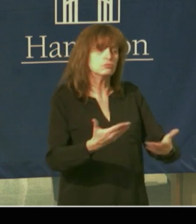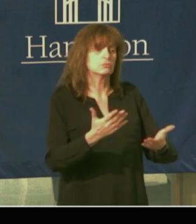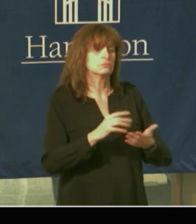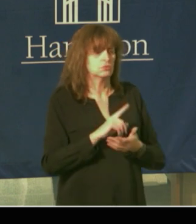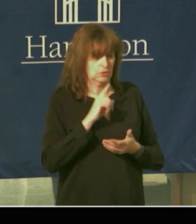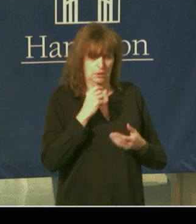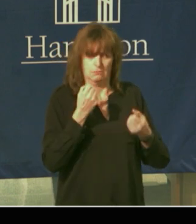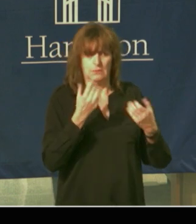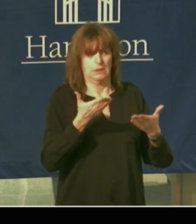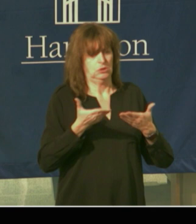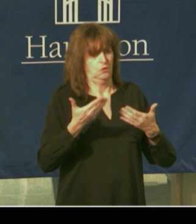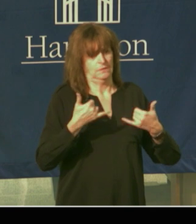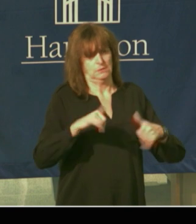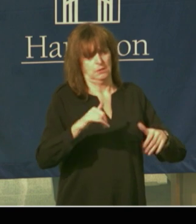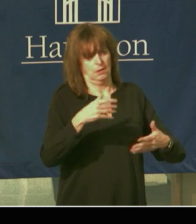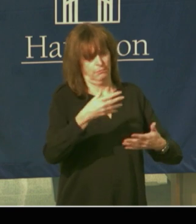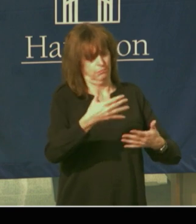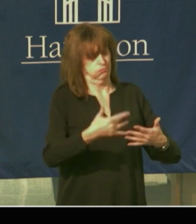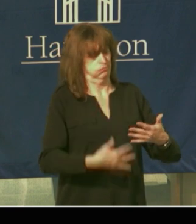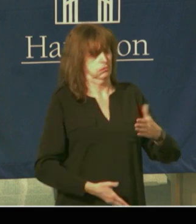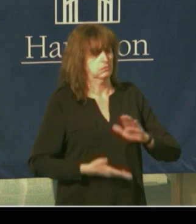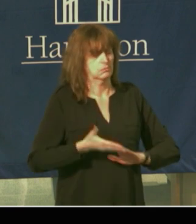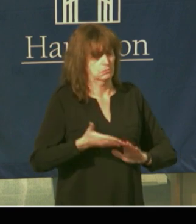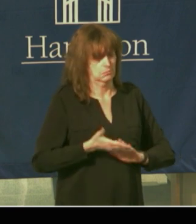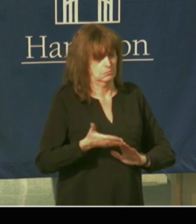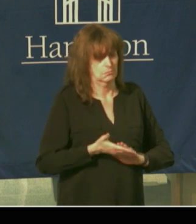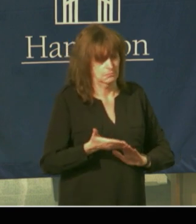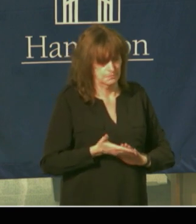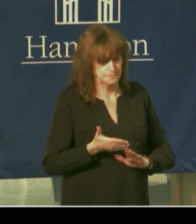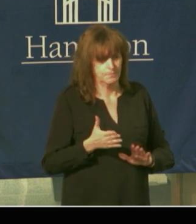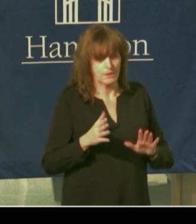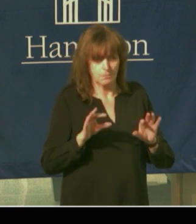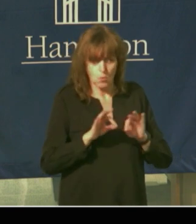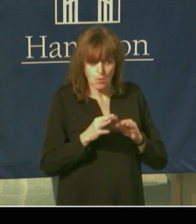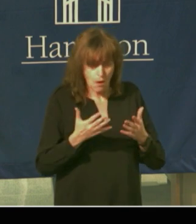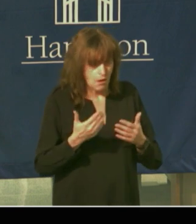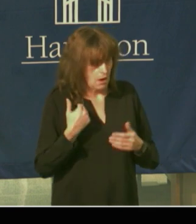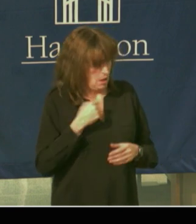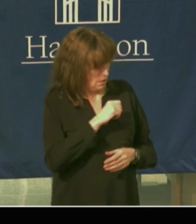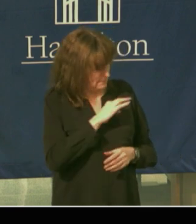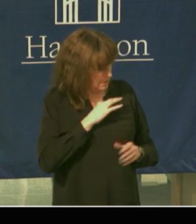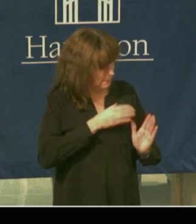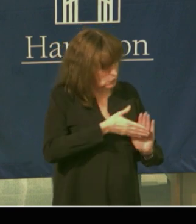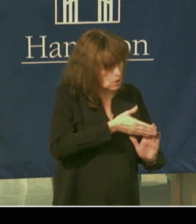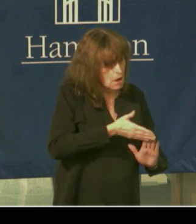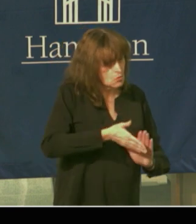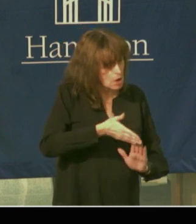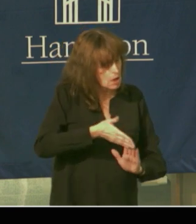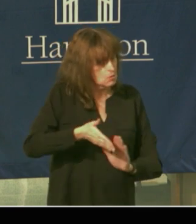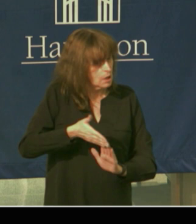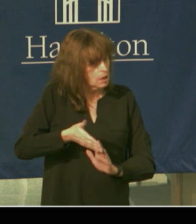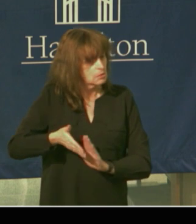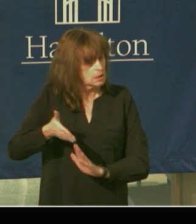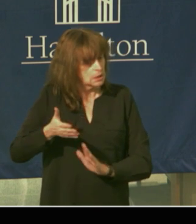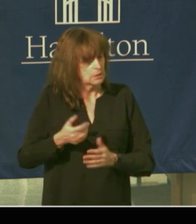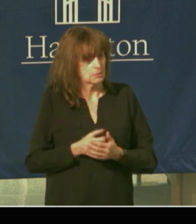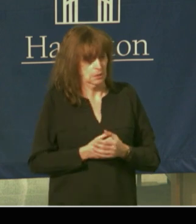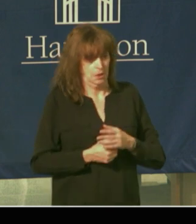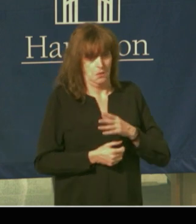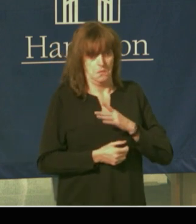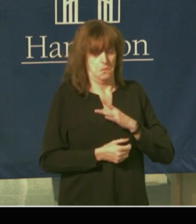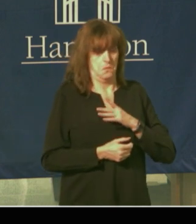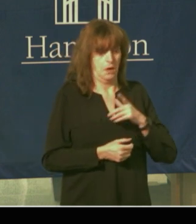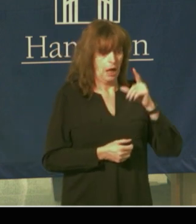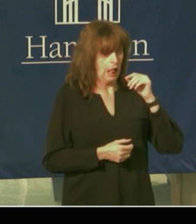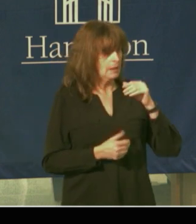we've been ensuring that we have the right staffing to continue those services. Great thing about the city of Hamilton is over the last number of years, we put a lot of our services